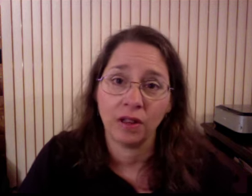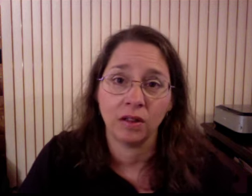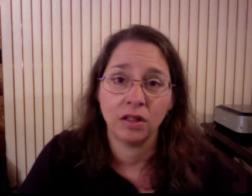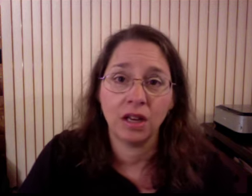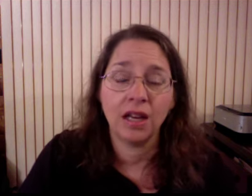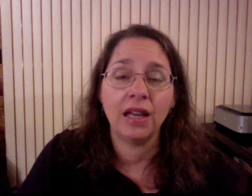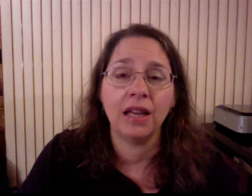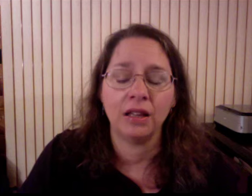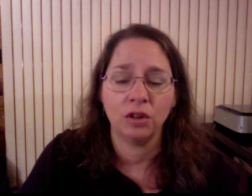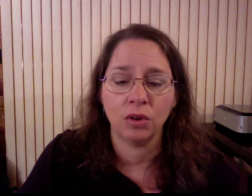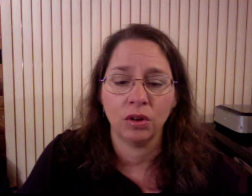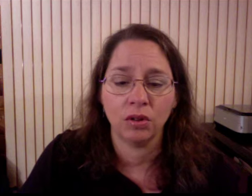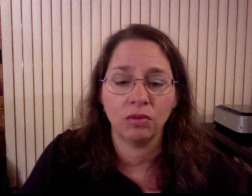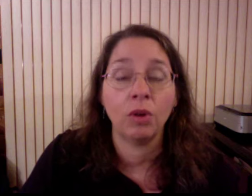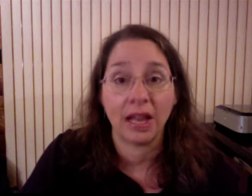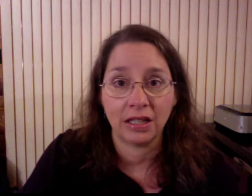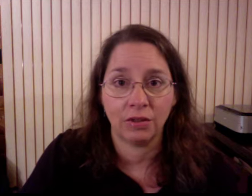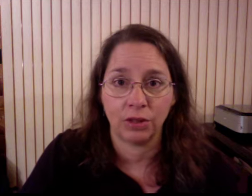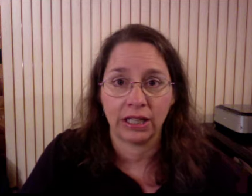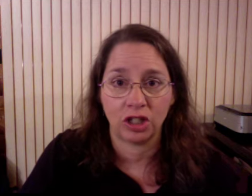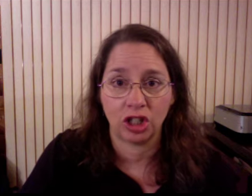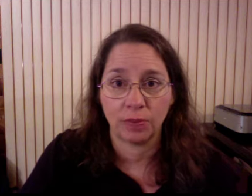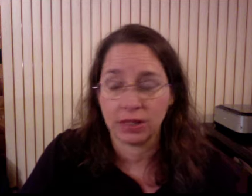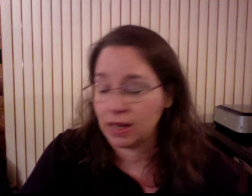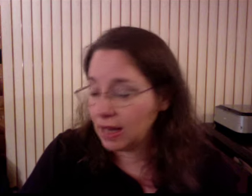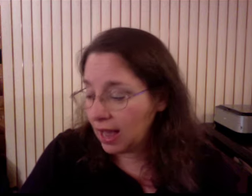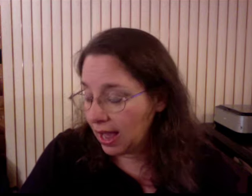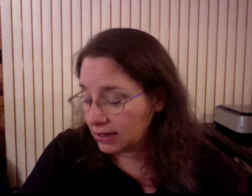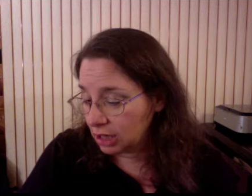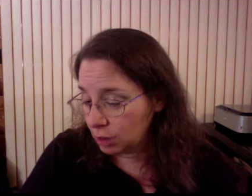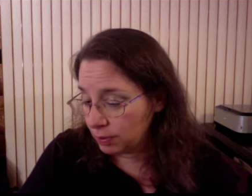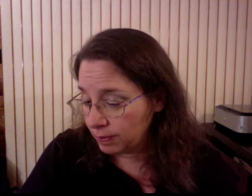fulfilled in your romantic relationships as a human being.